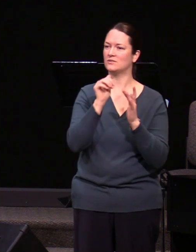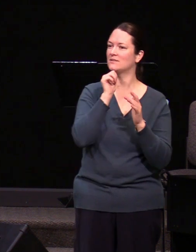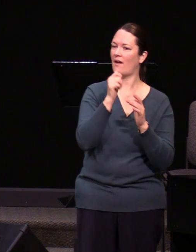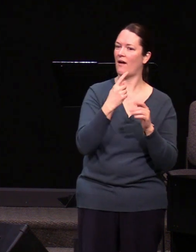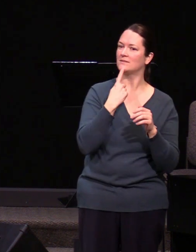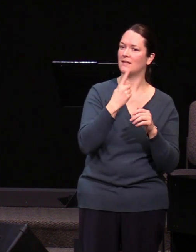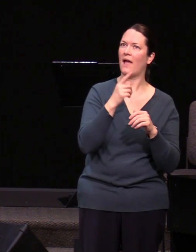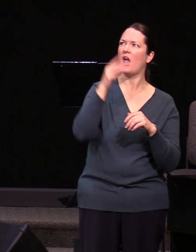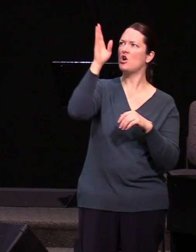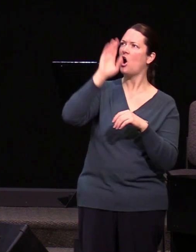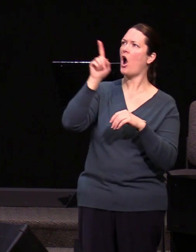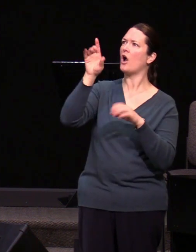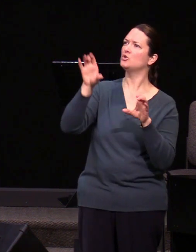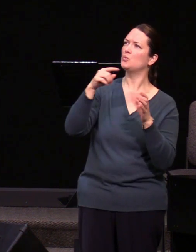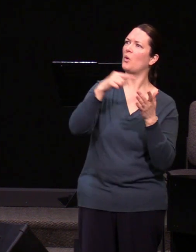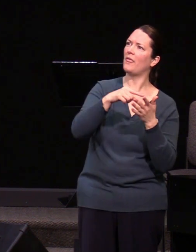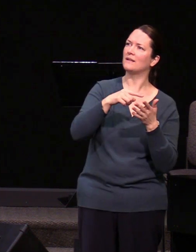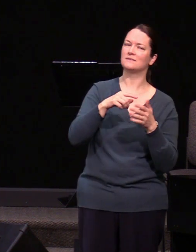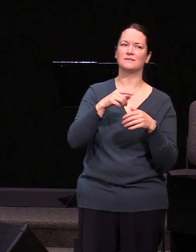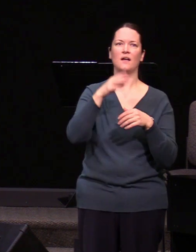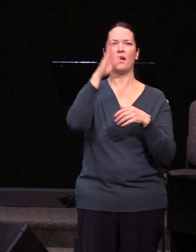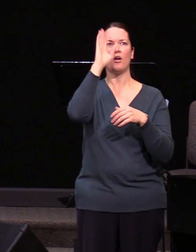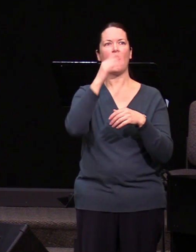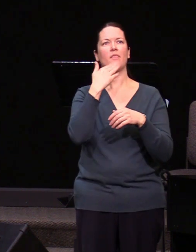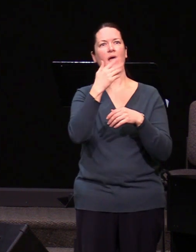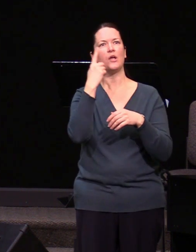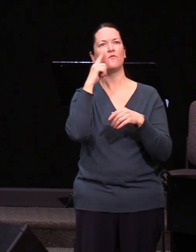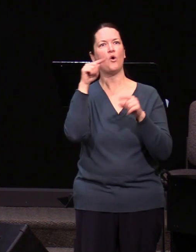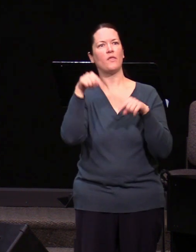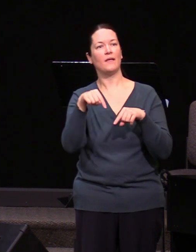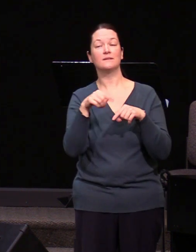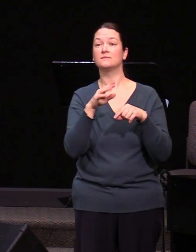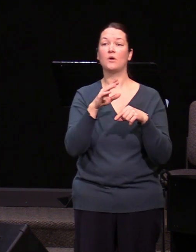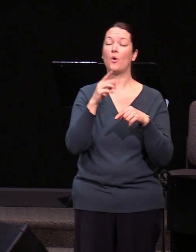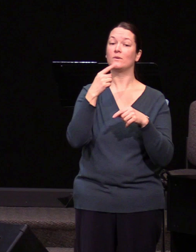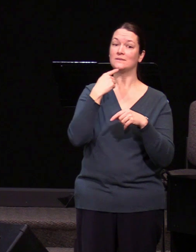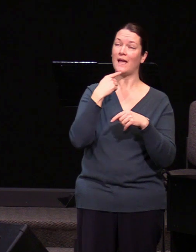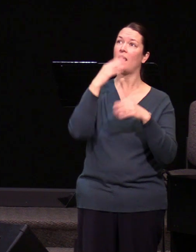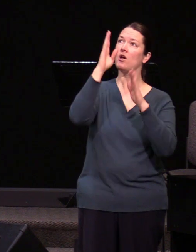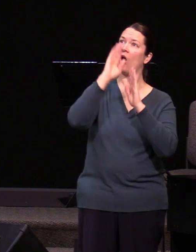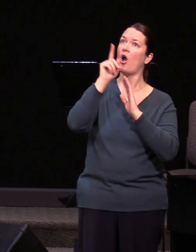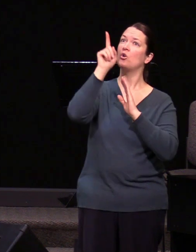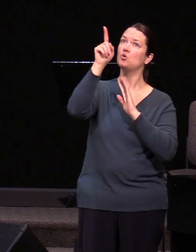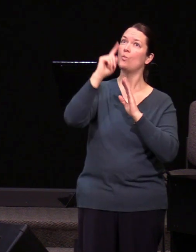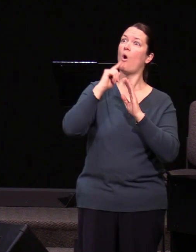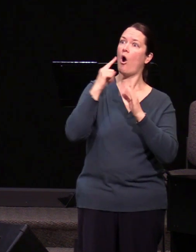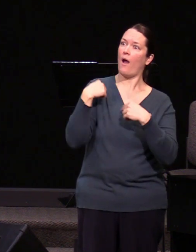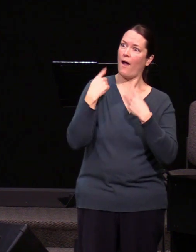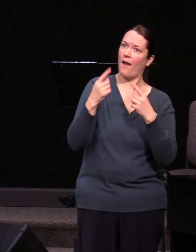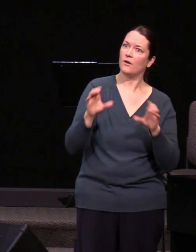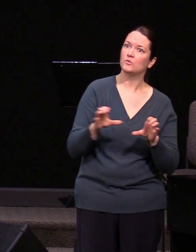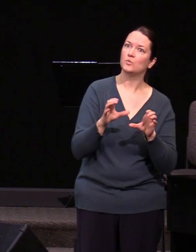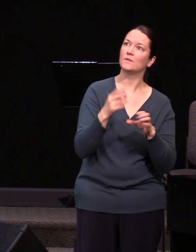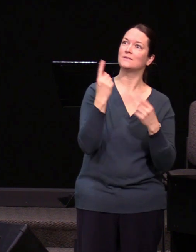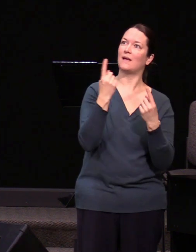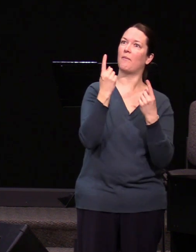God, do this. Nor is he saying, God, thank you for doing this. He is saying, God, you are doing